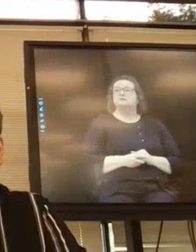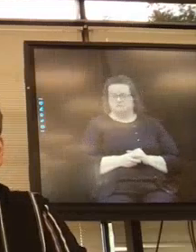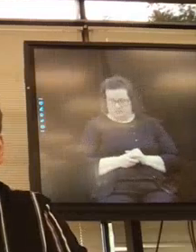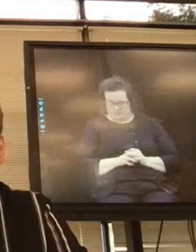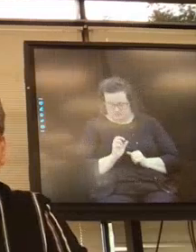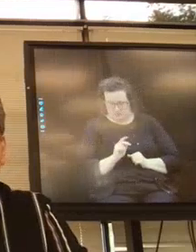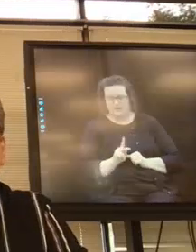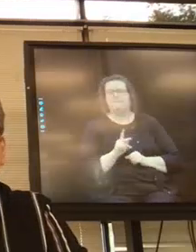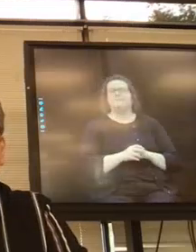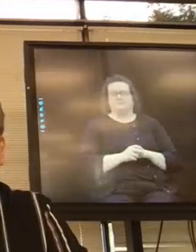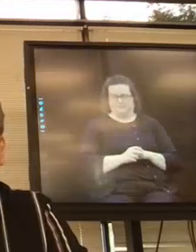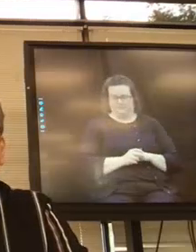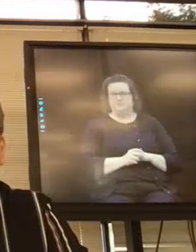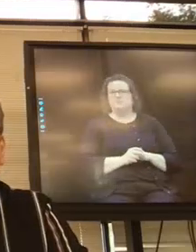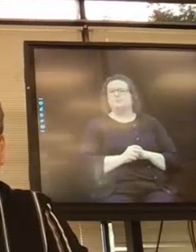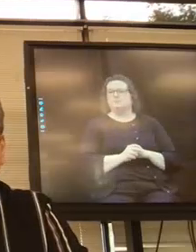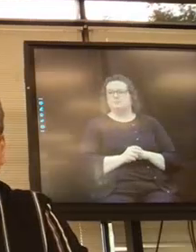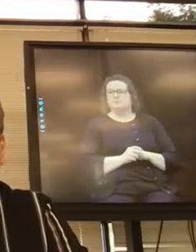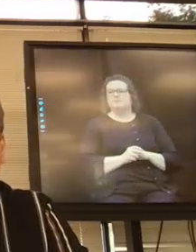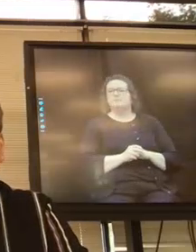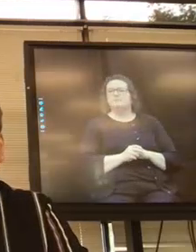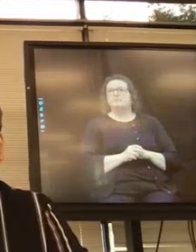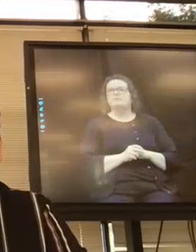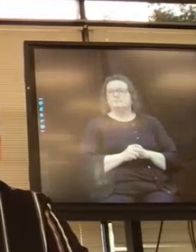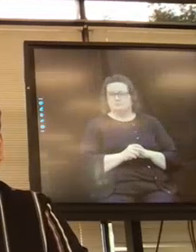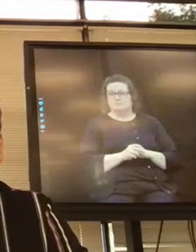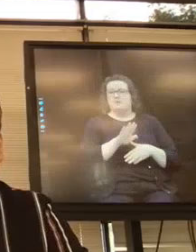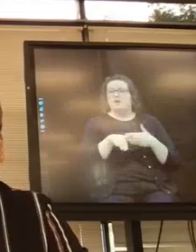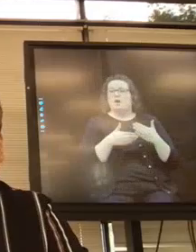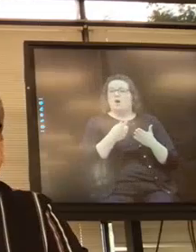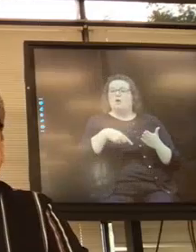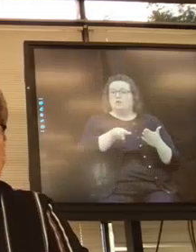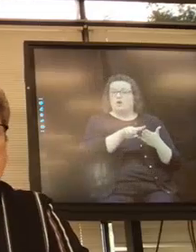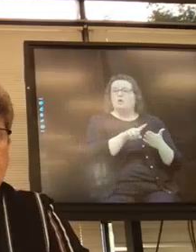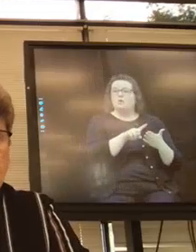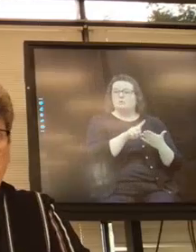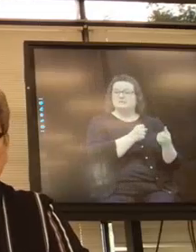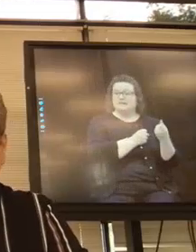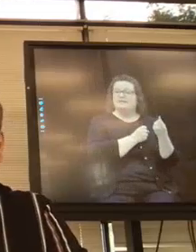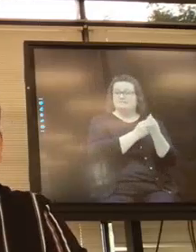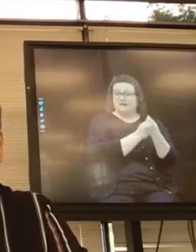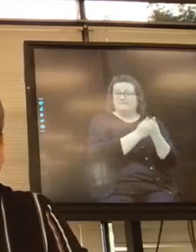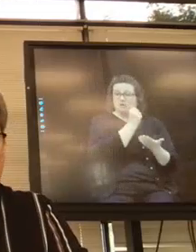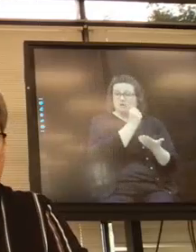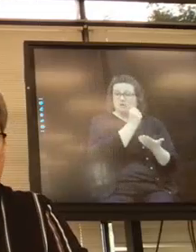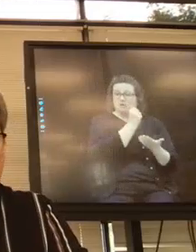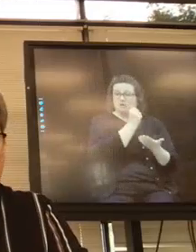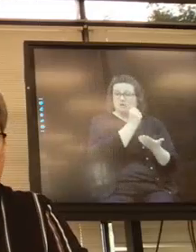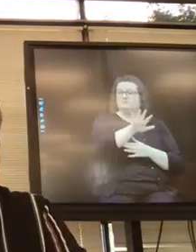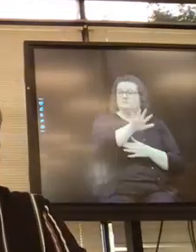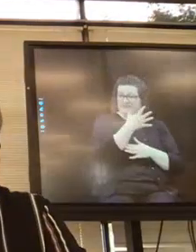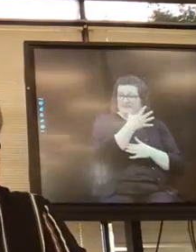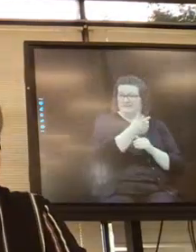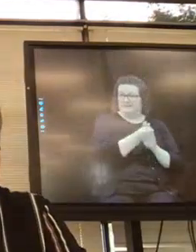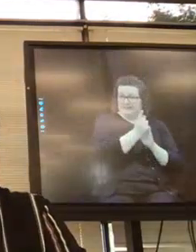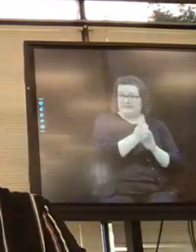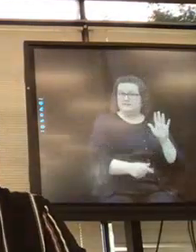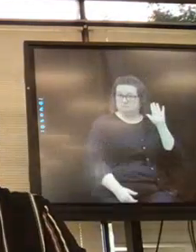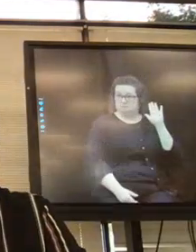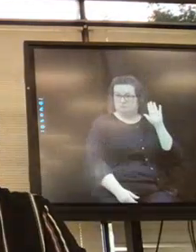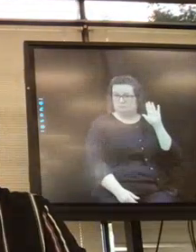Yes. Okay. So all those in favor of approving the minutes for June 5th, please make it known by raising your